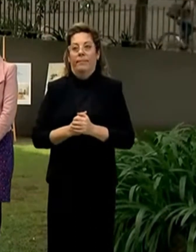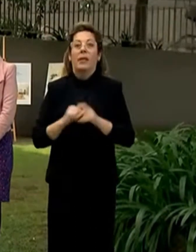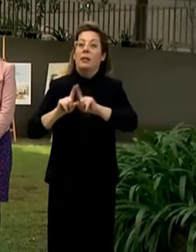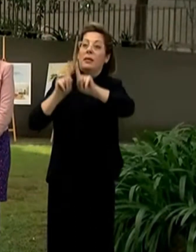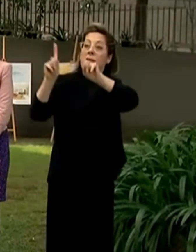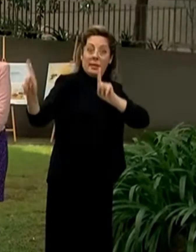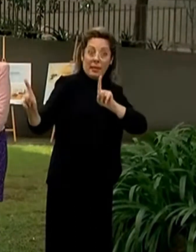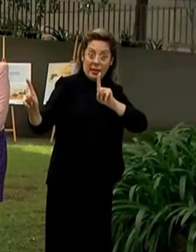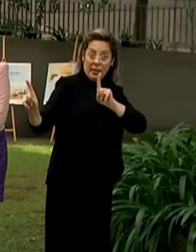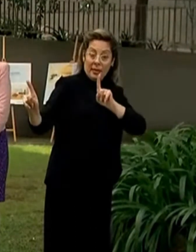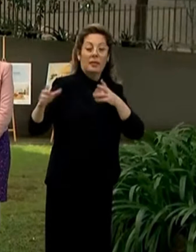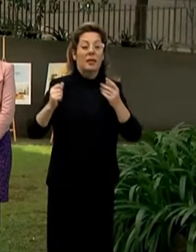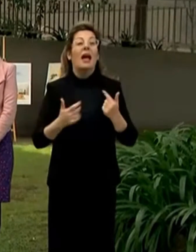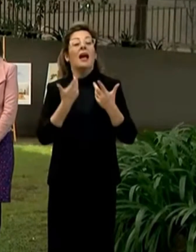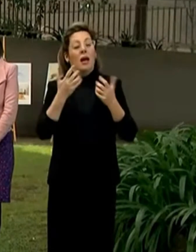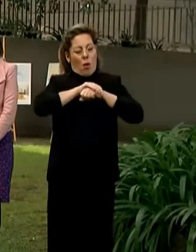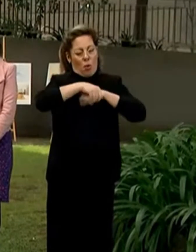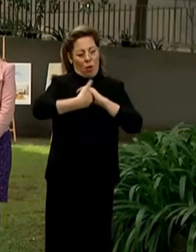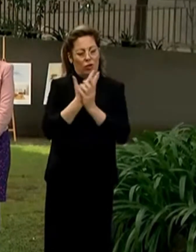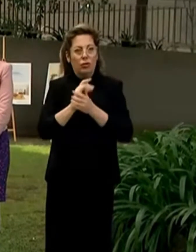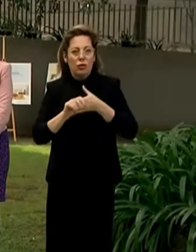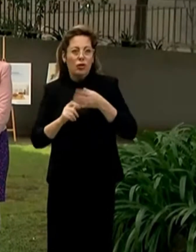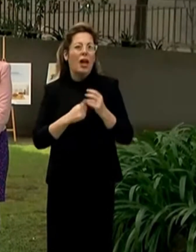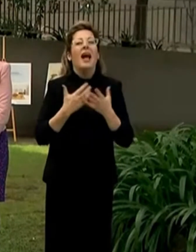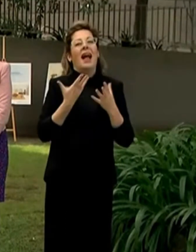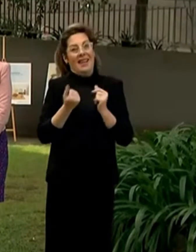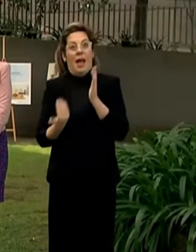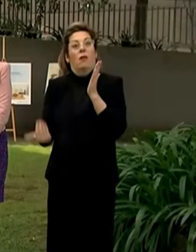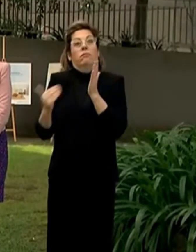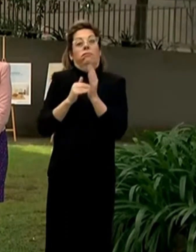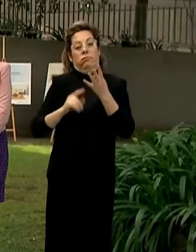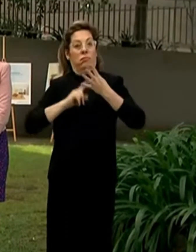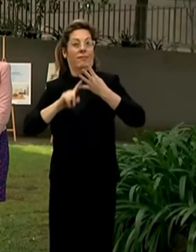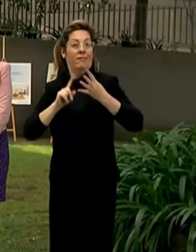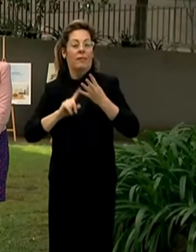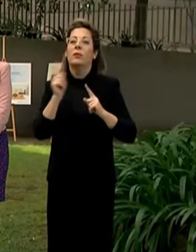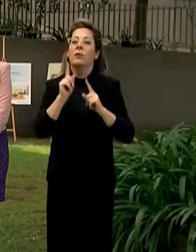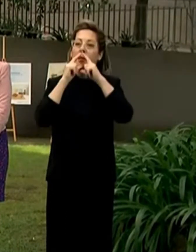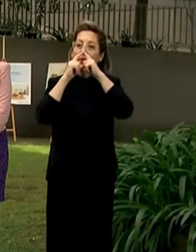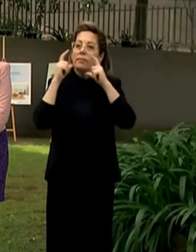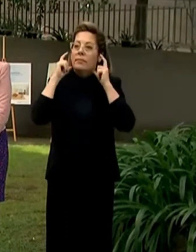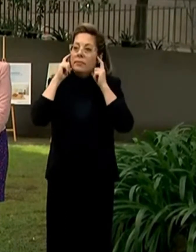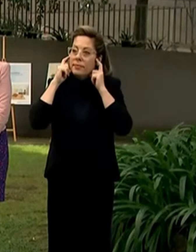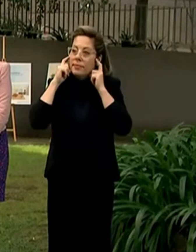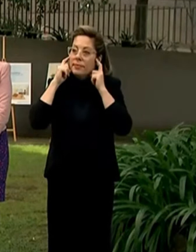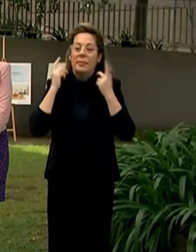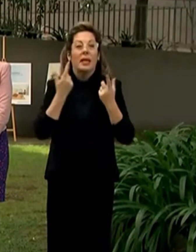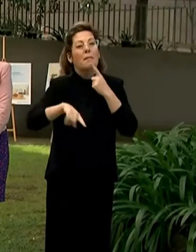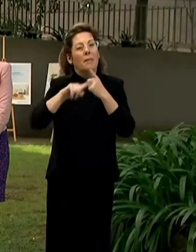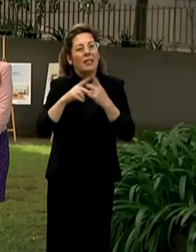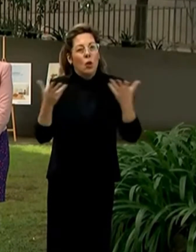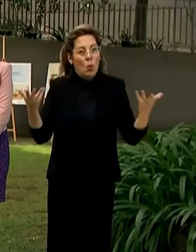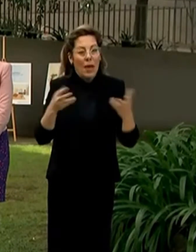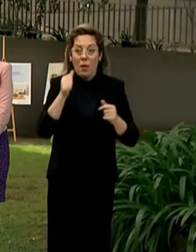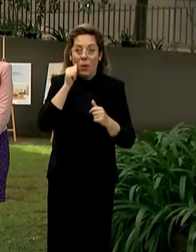hygiene, and then the fourth line of defence is mask wearing. We're particularly concerned about mask wearing in the settings where we know transmission is